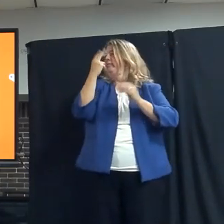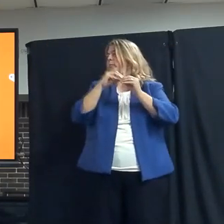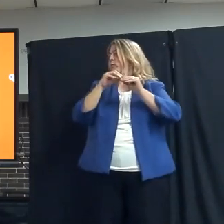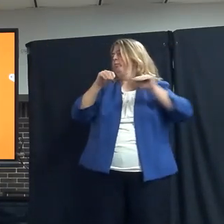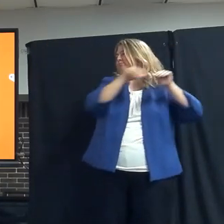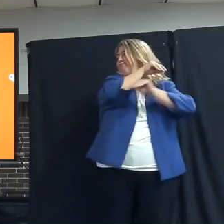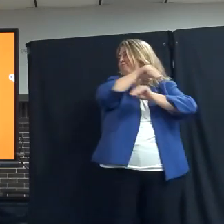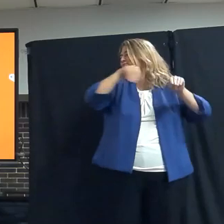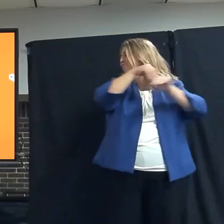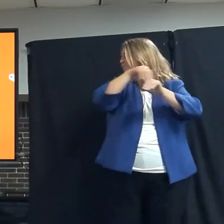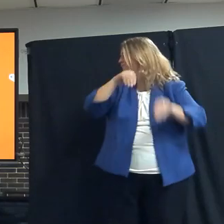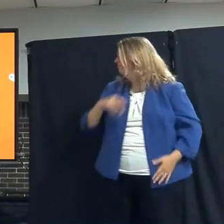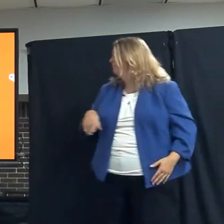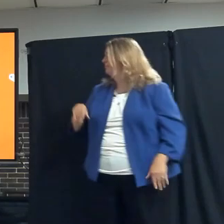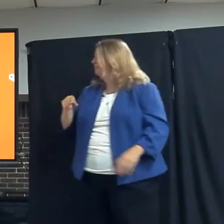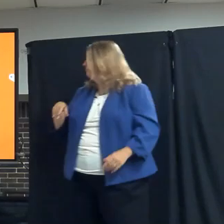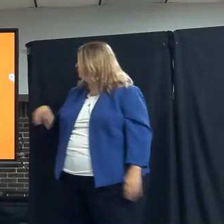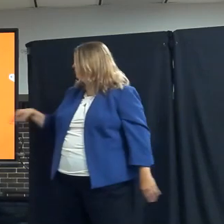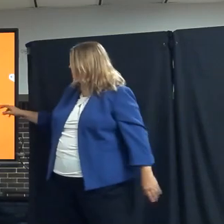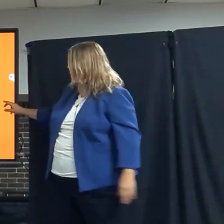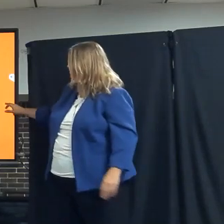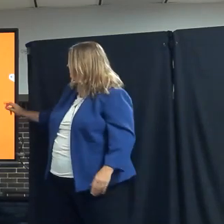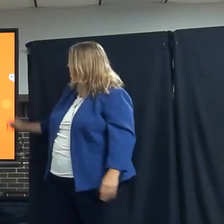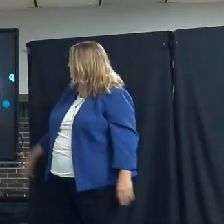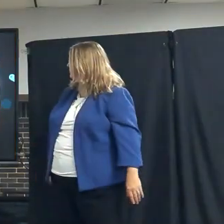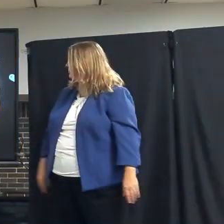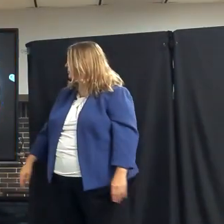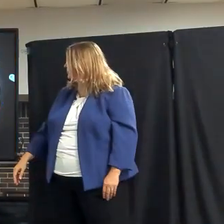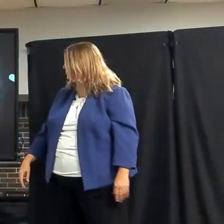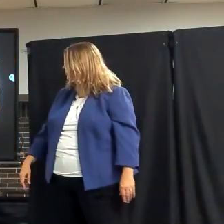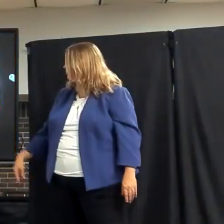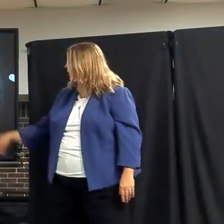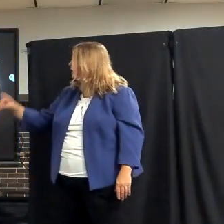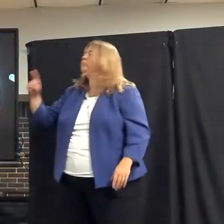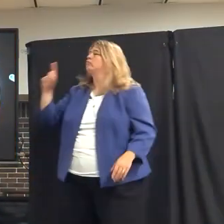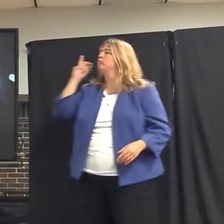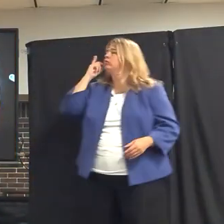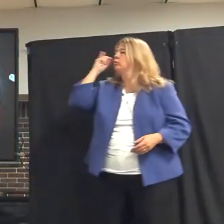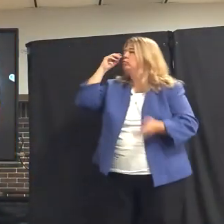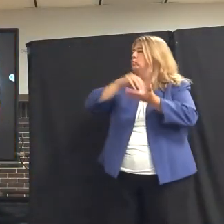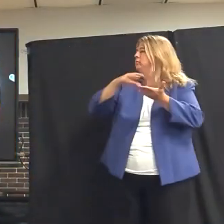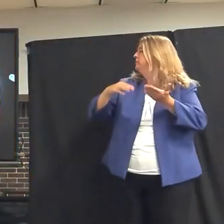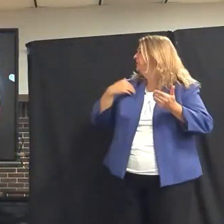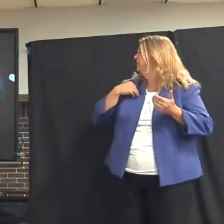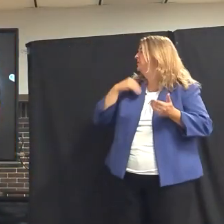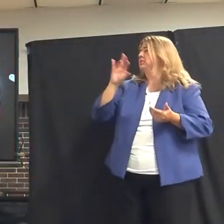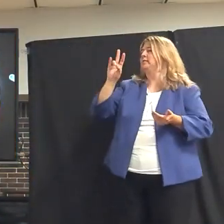school. And we do have just a bit more flexibility with those teachers, 6 through 12.